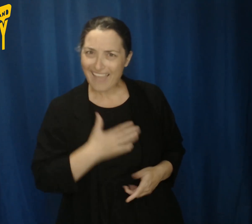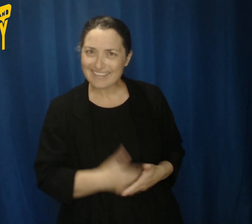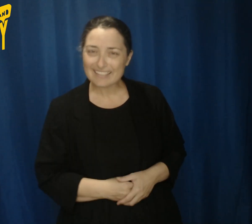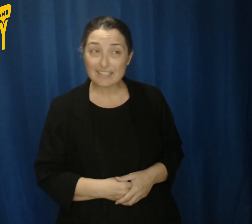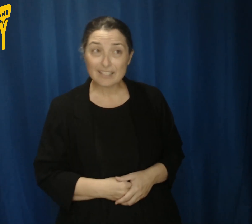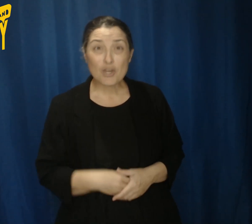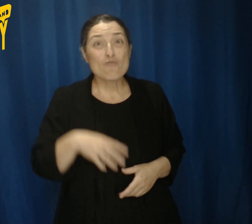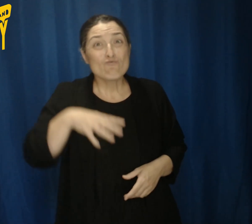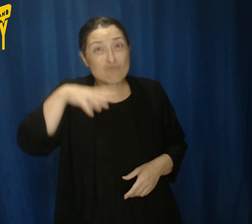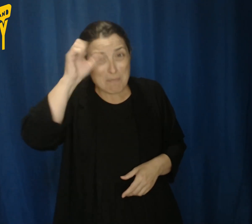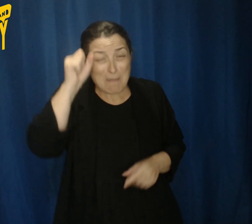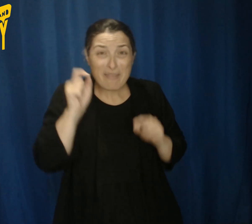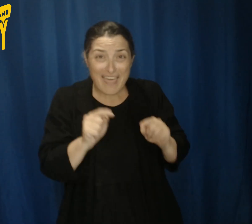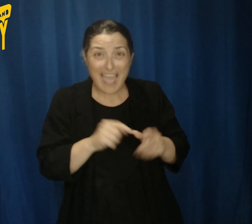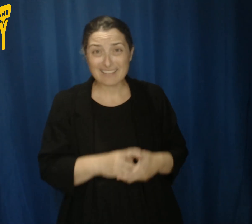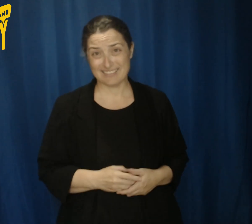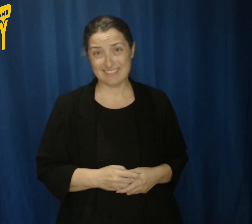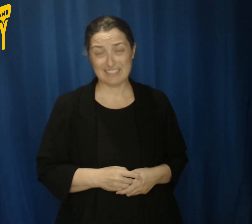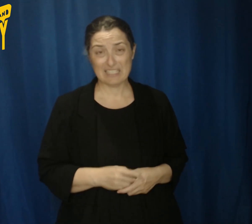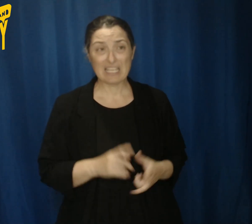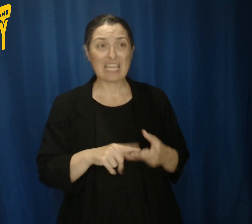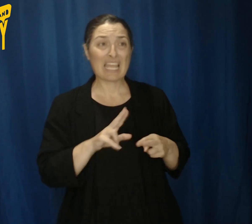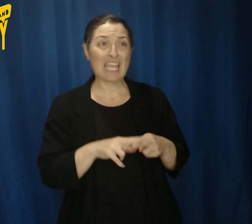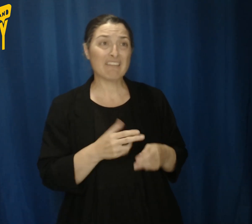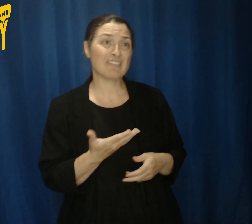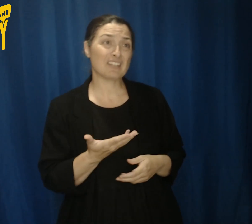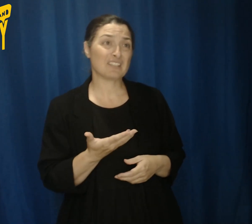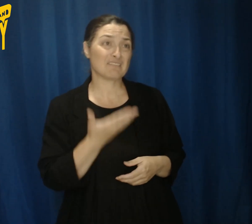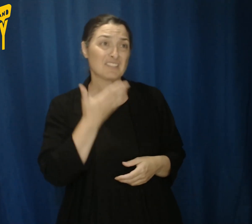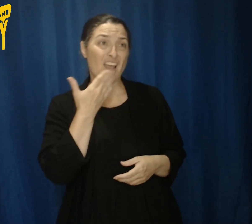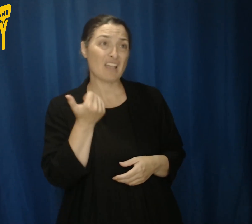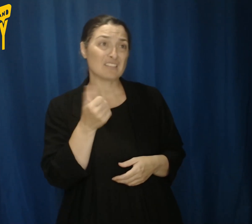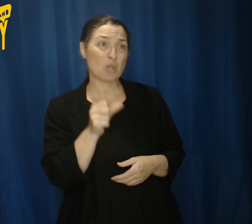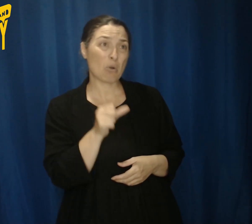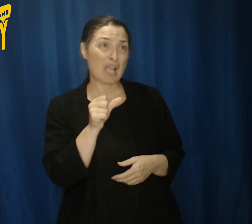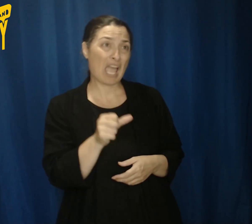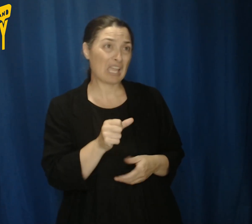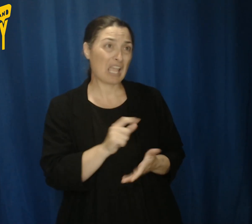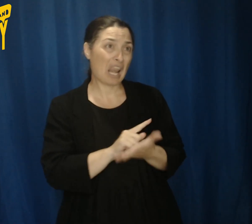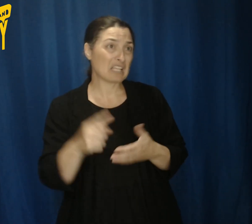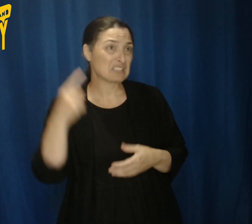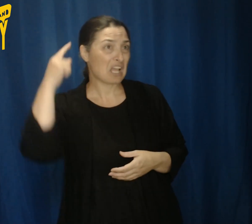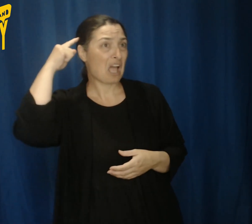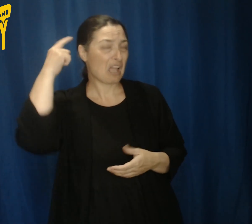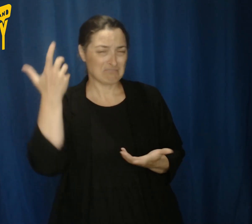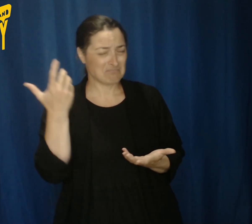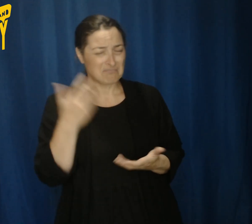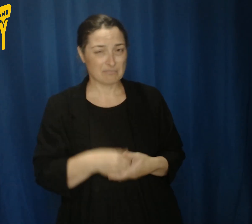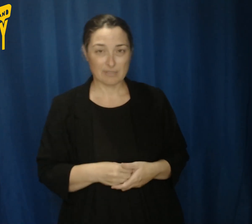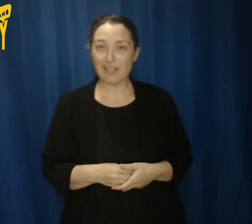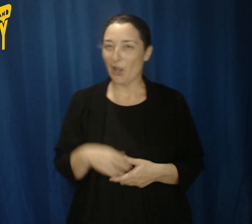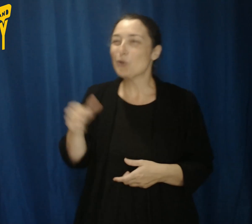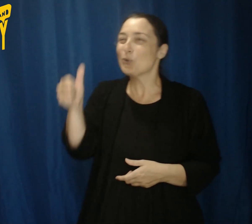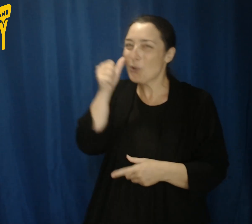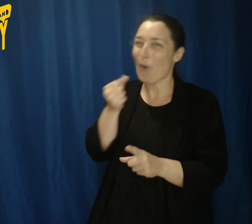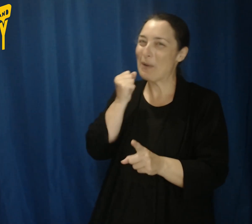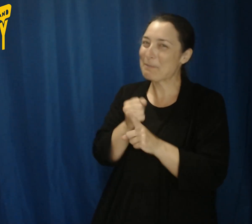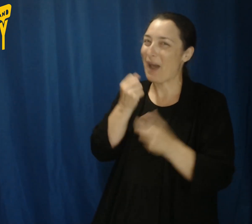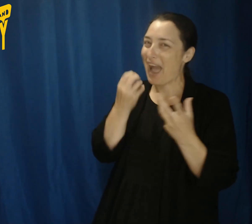you. You don't remember things that are just nice. At least you know it affected you. Yeah. Yeah. Yeah. I guess